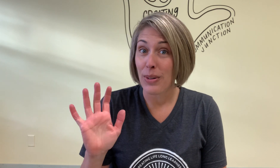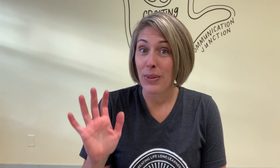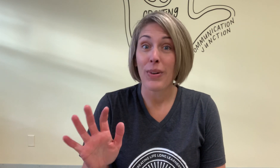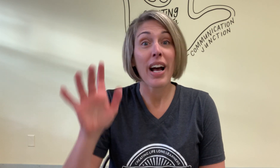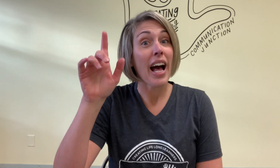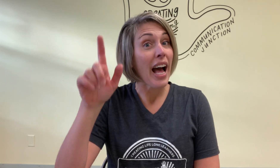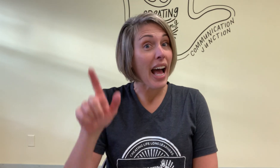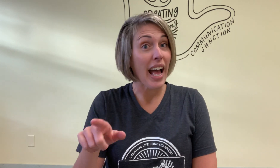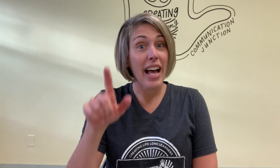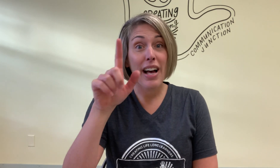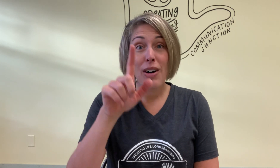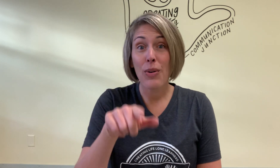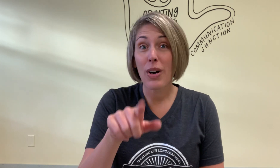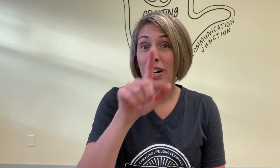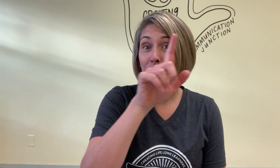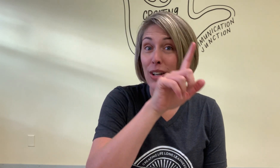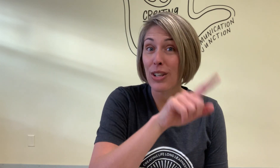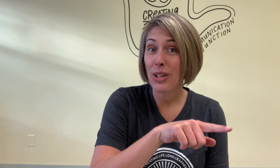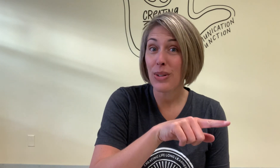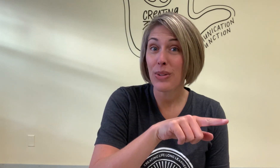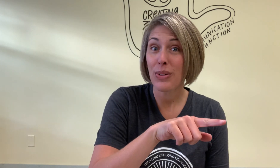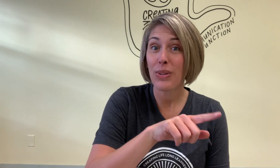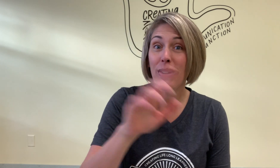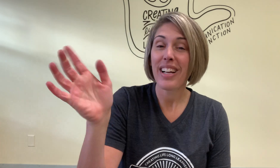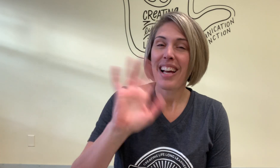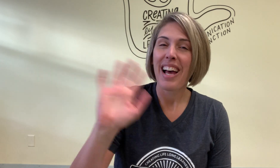Hello, how are you?